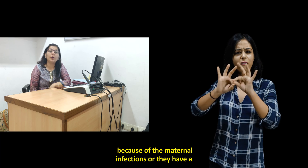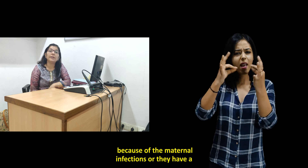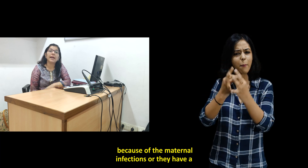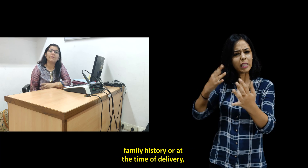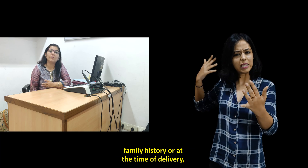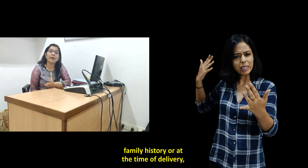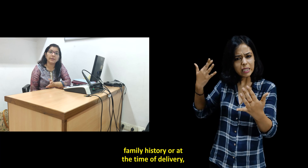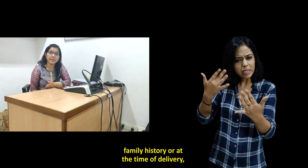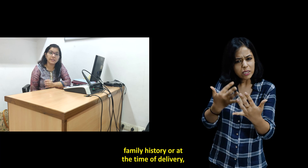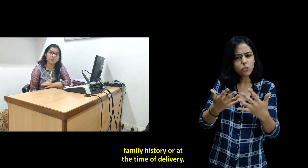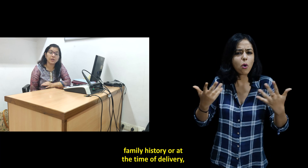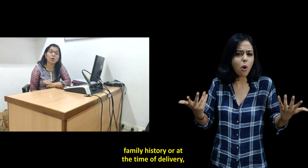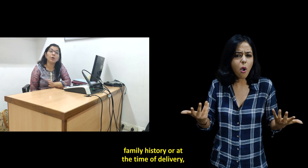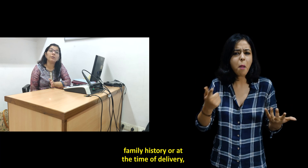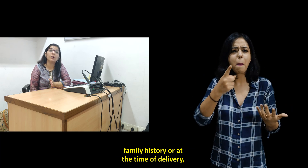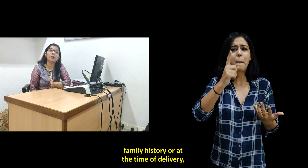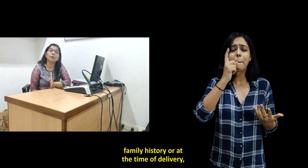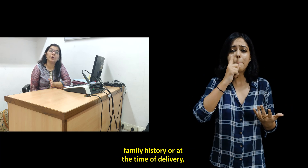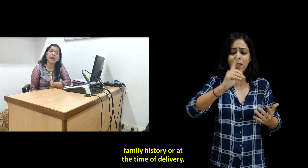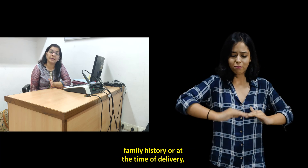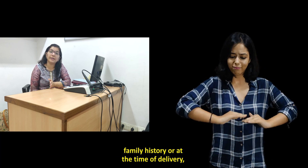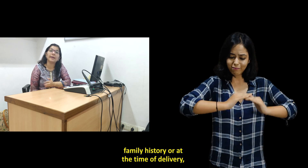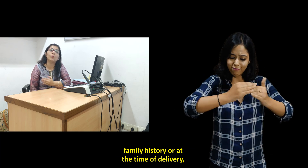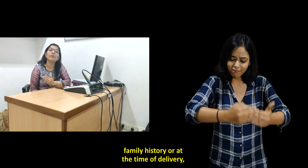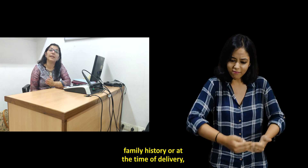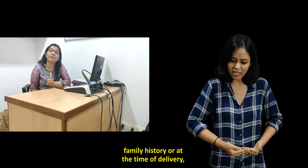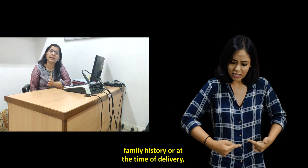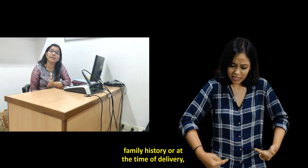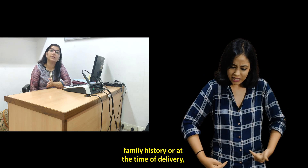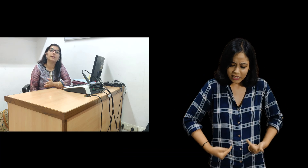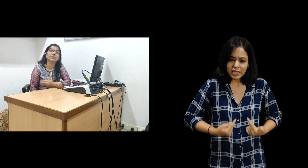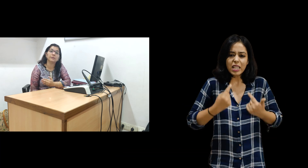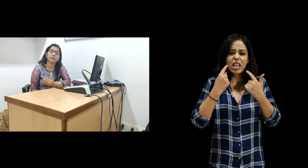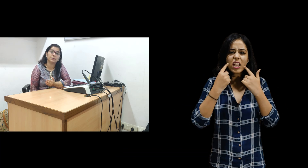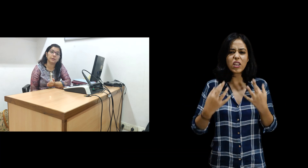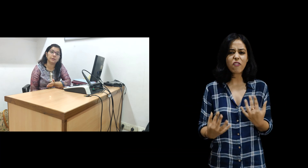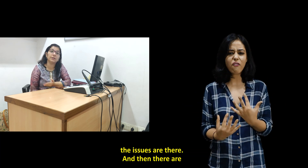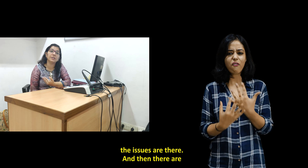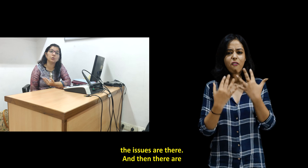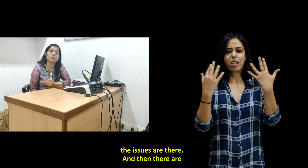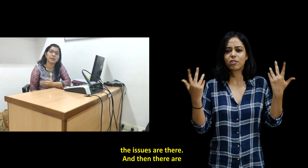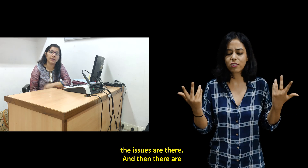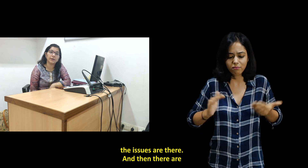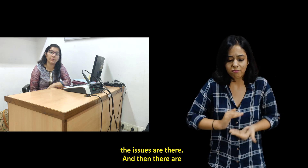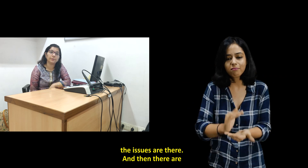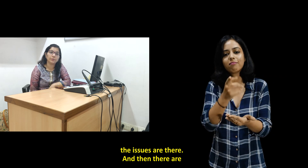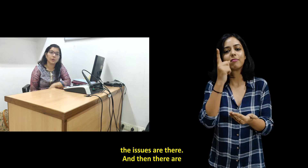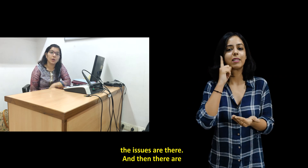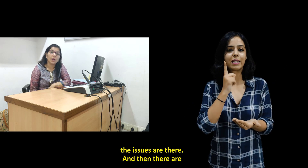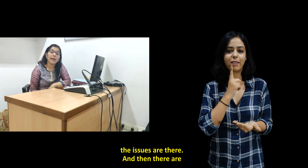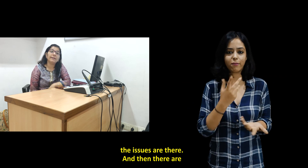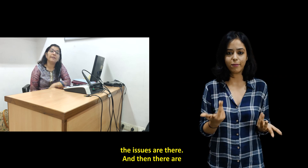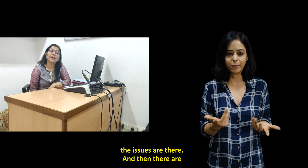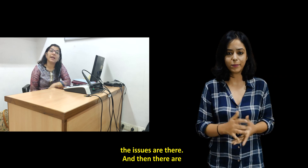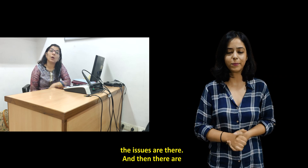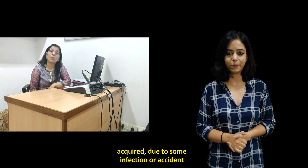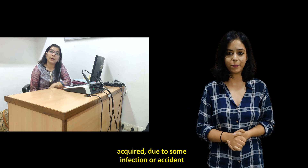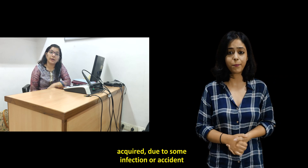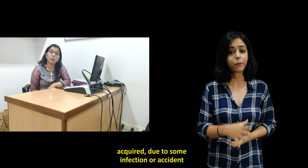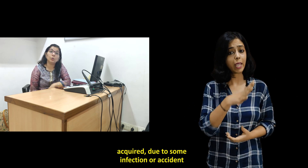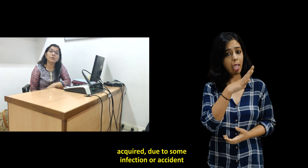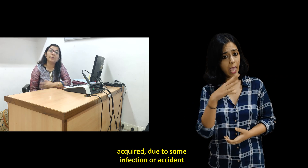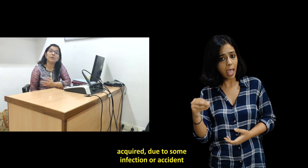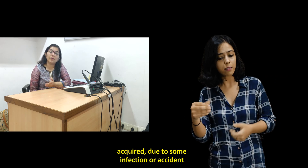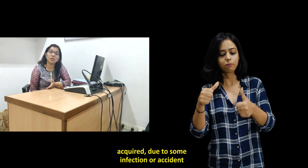or they have a family history or at the time of delivery the issues are there and then they are